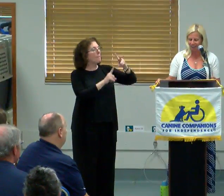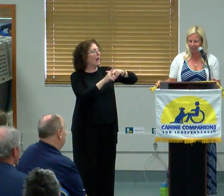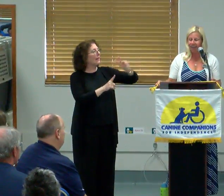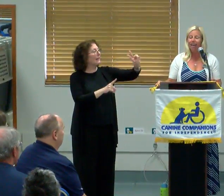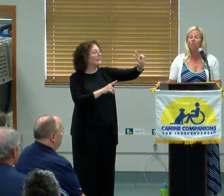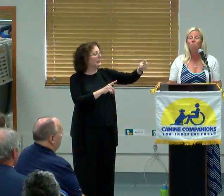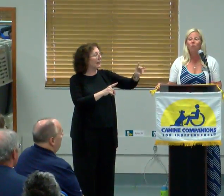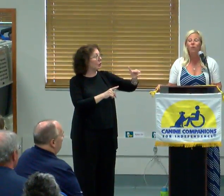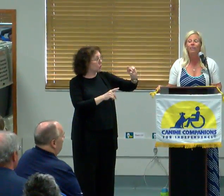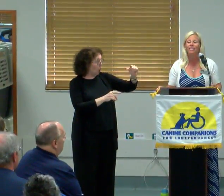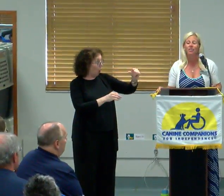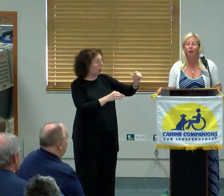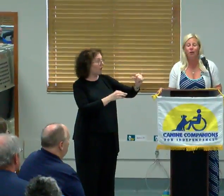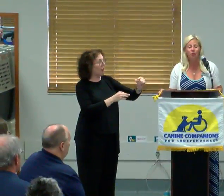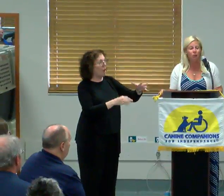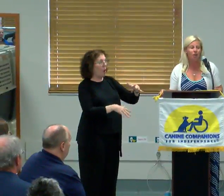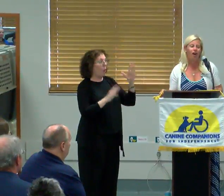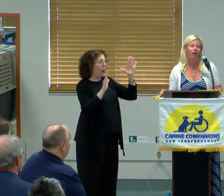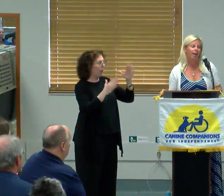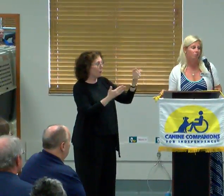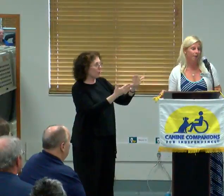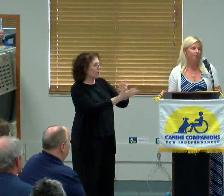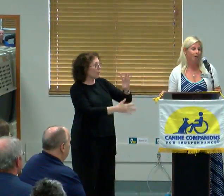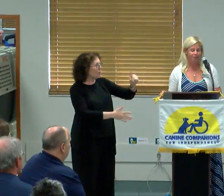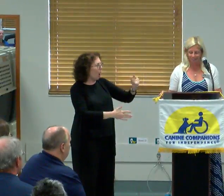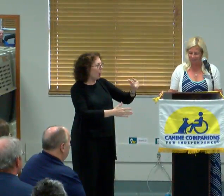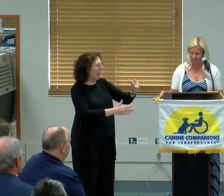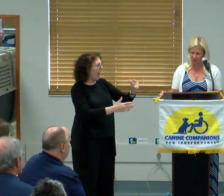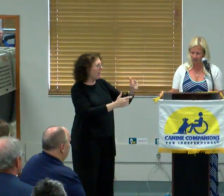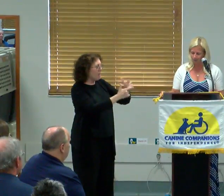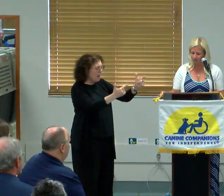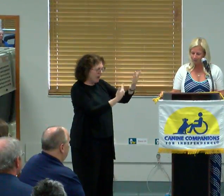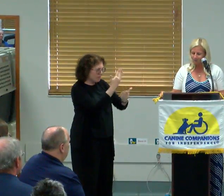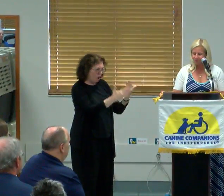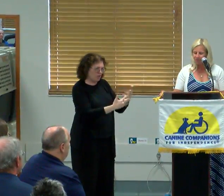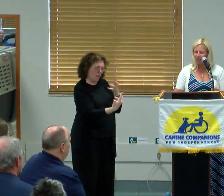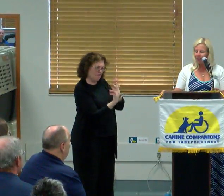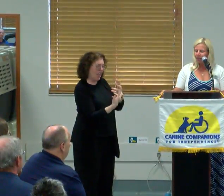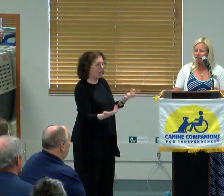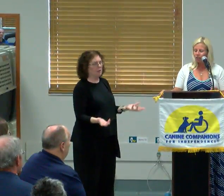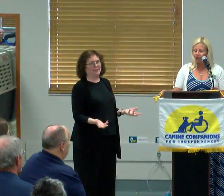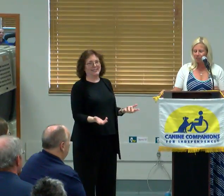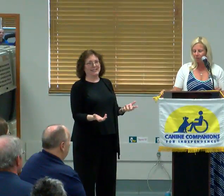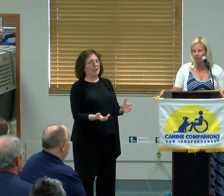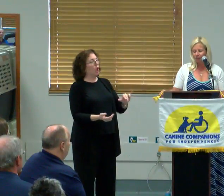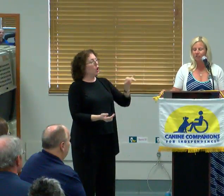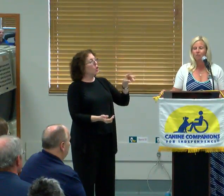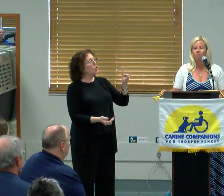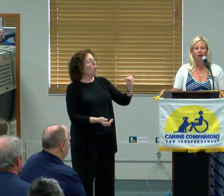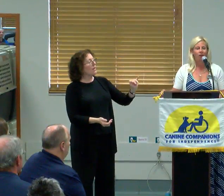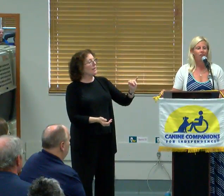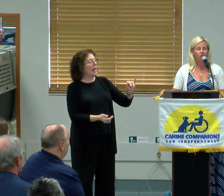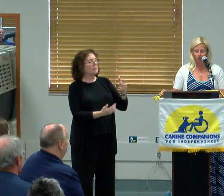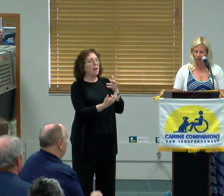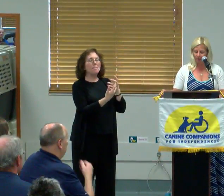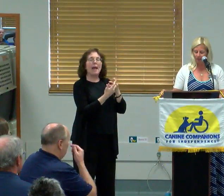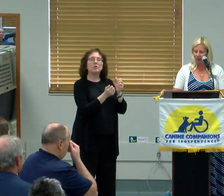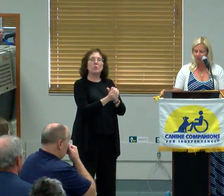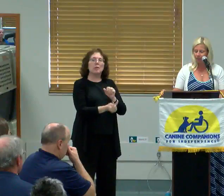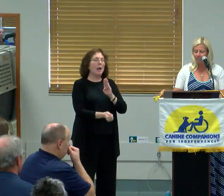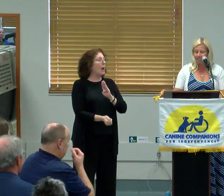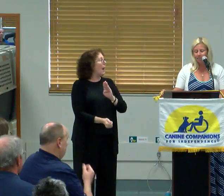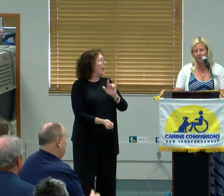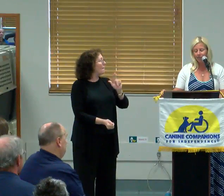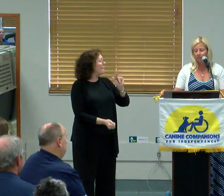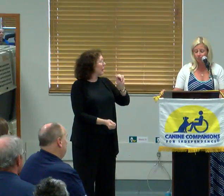second dog. And boy, does her new dog have big paws to fill. Jody has been placed with Blanca the Fourth,